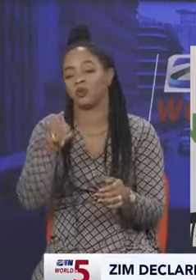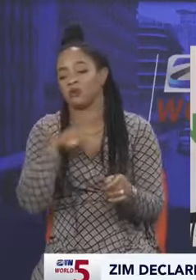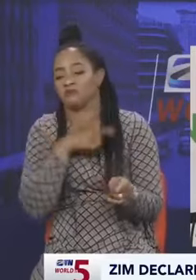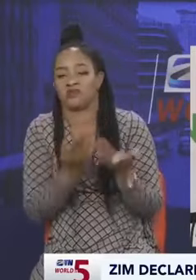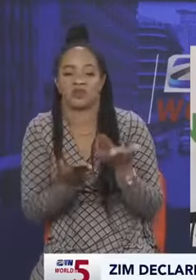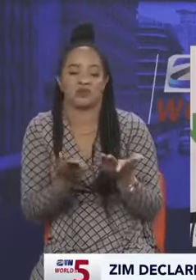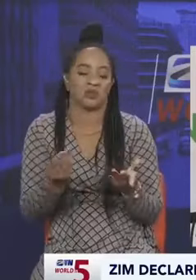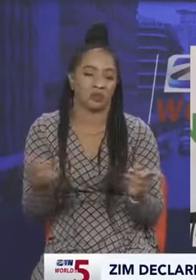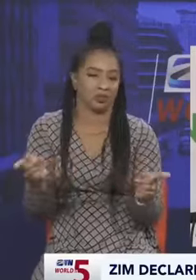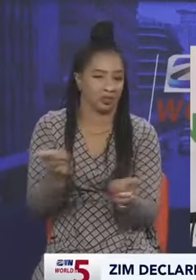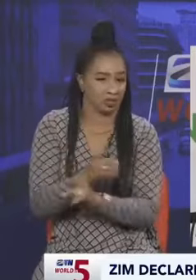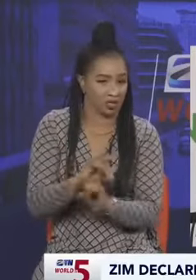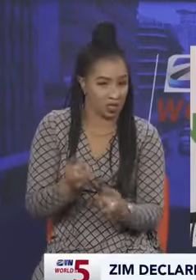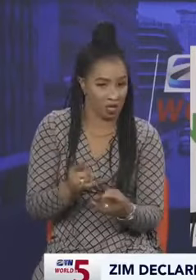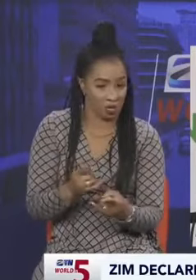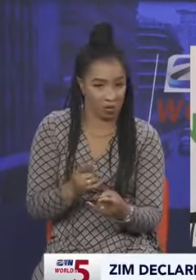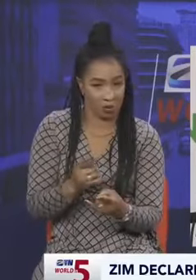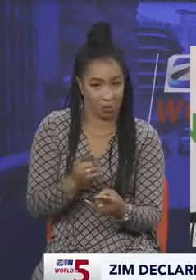nasino funga tretine ngeri mari.